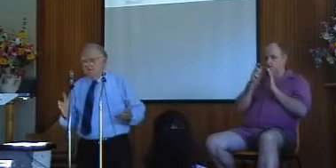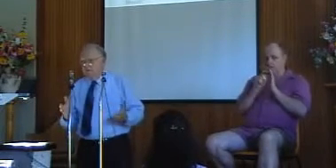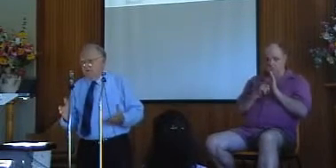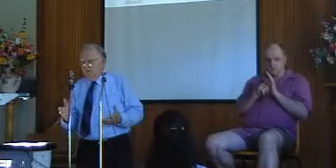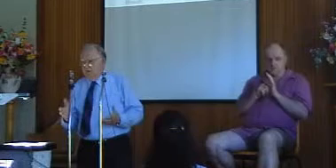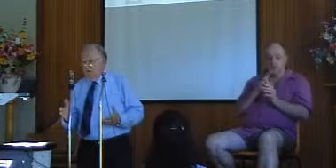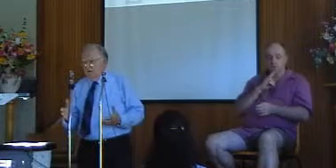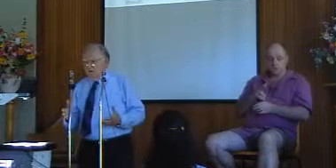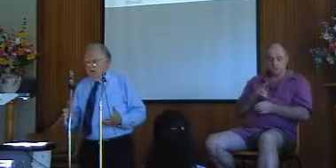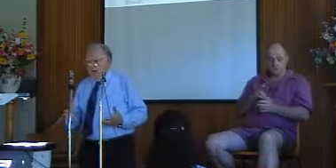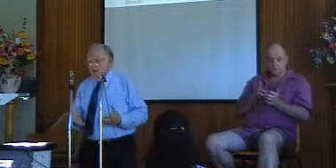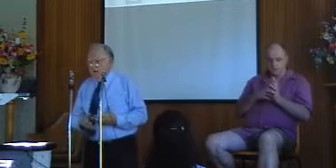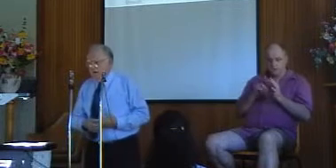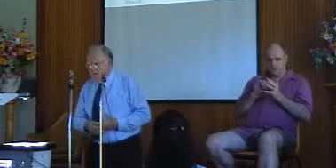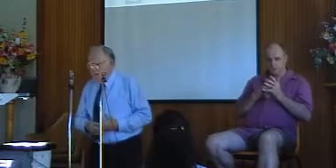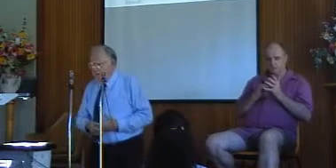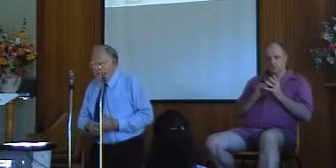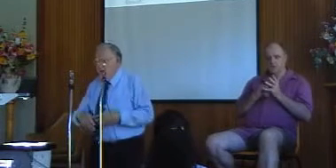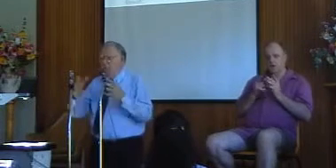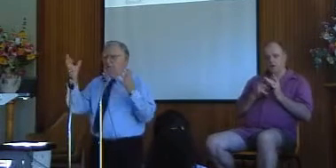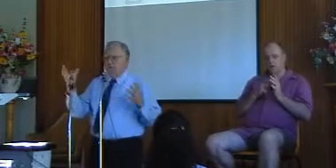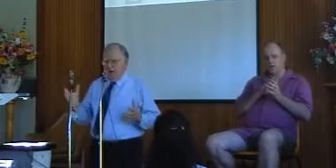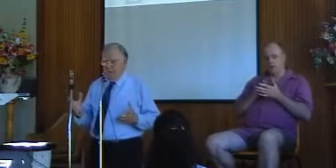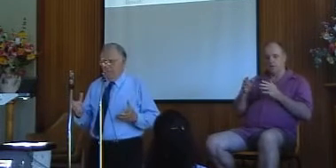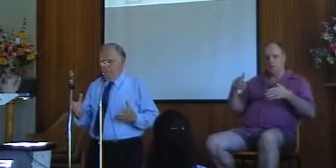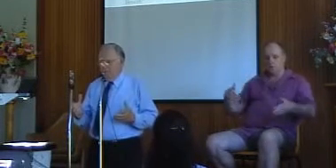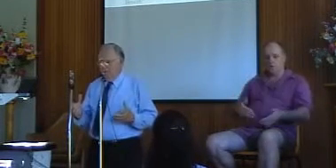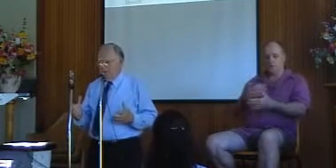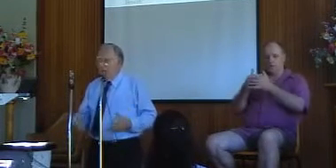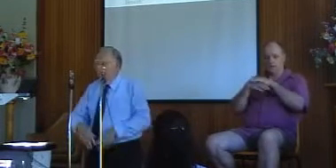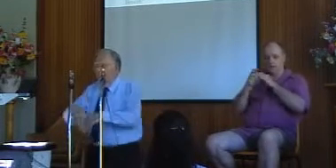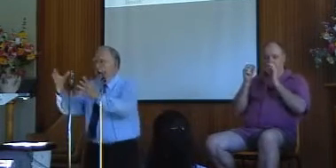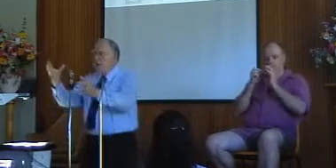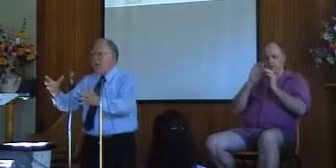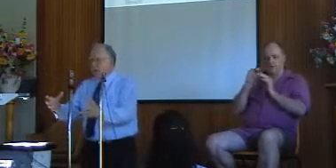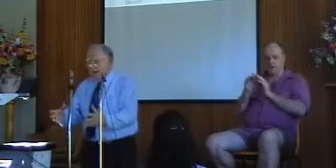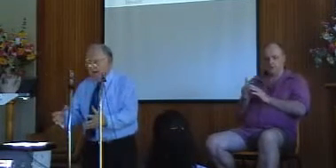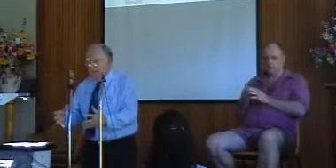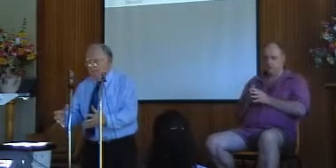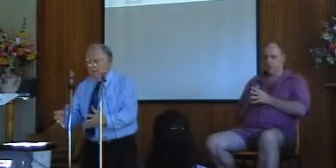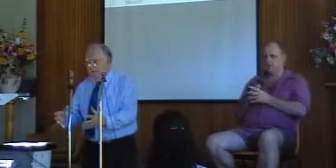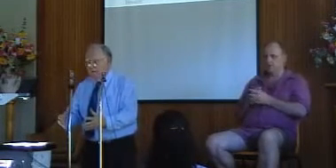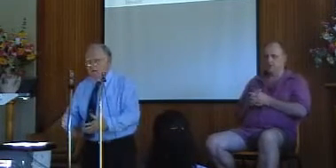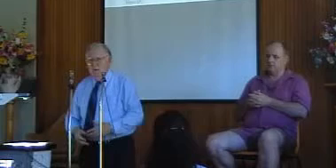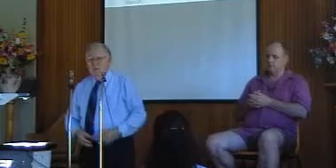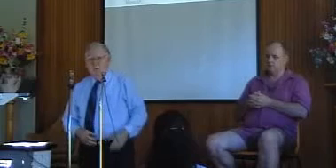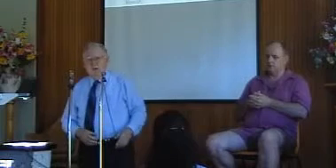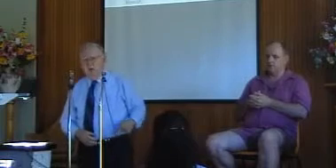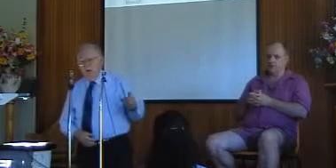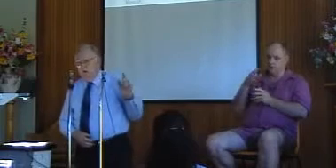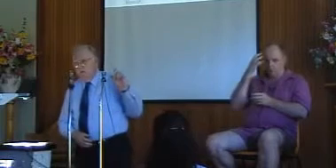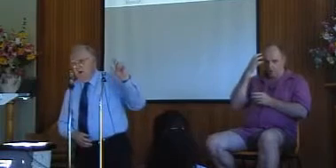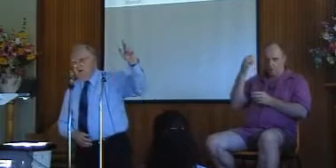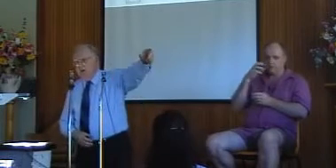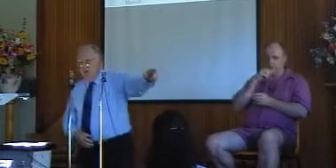Oh, yes. There are shepherds that came. There were wise men that came. Well, tell